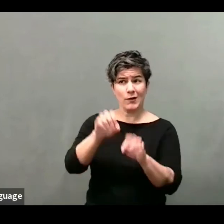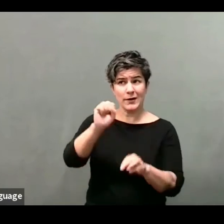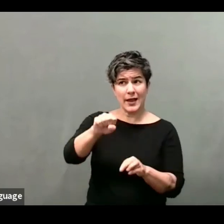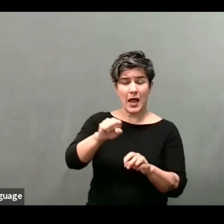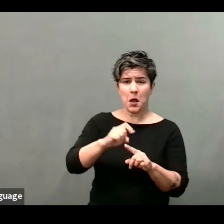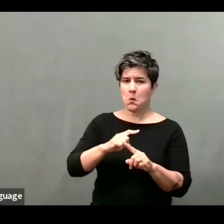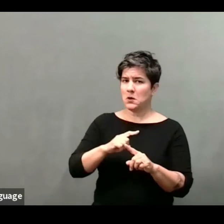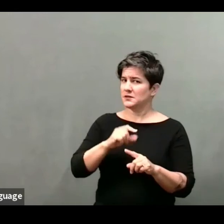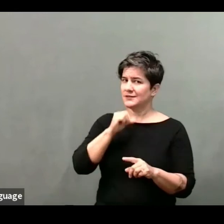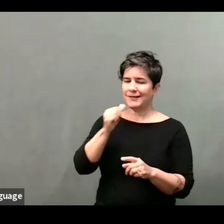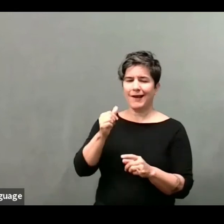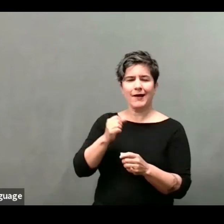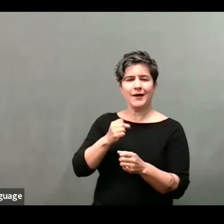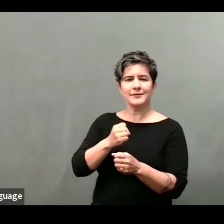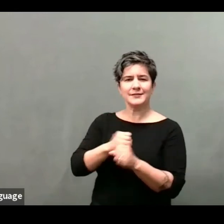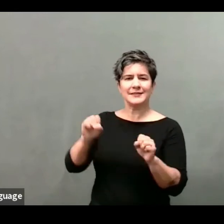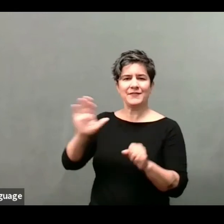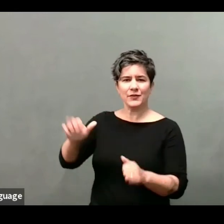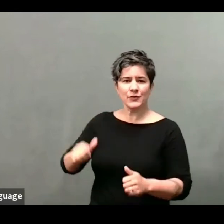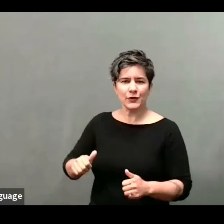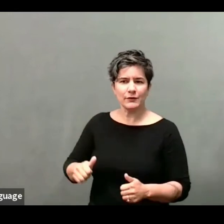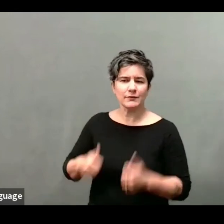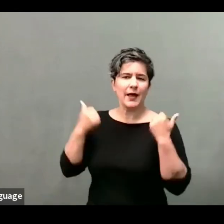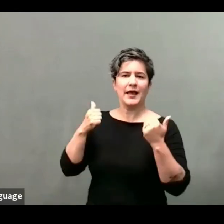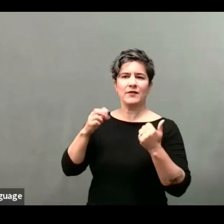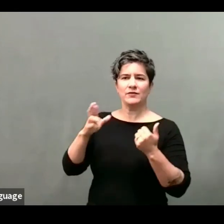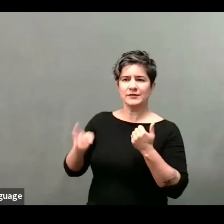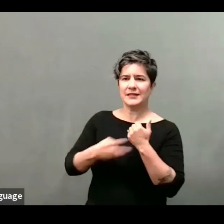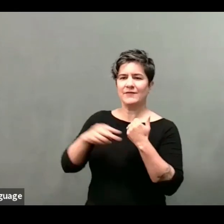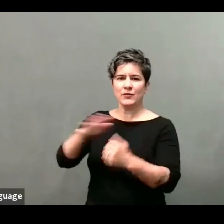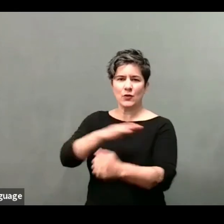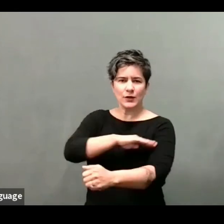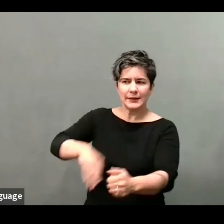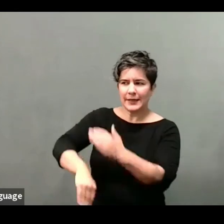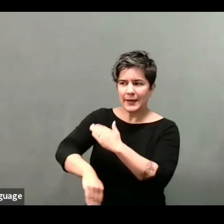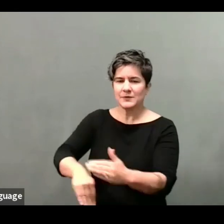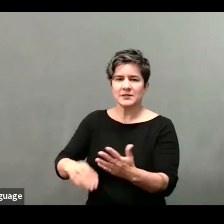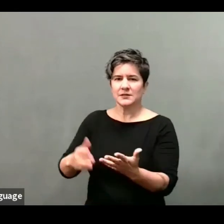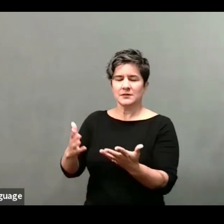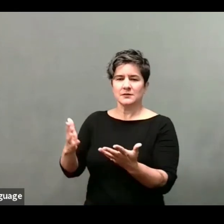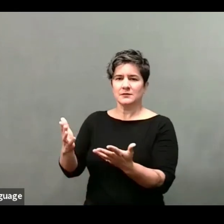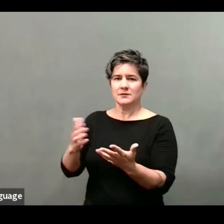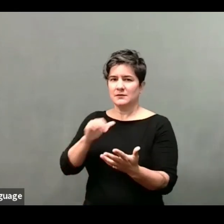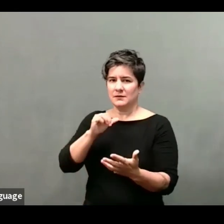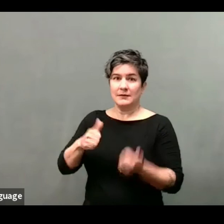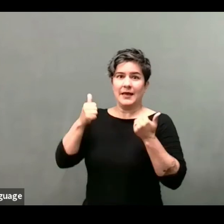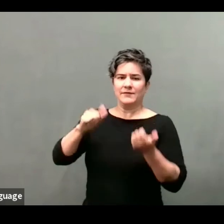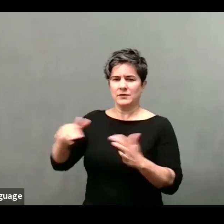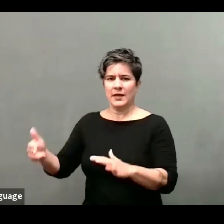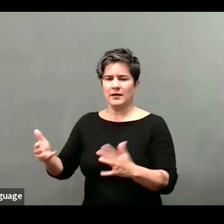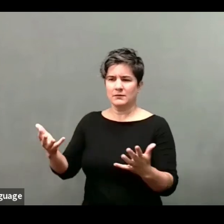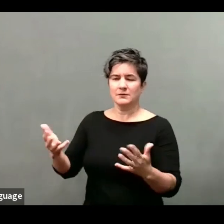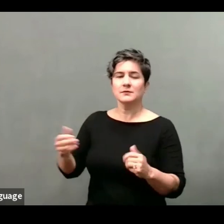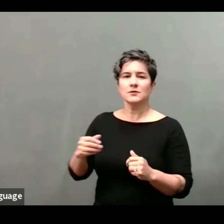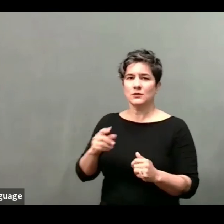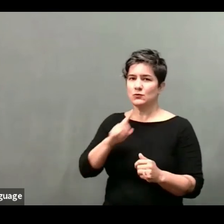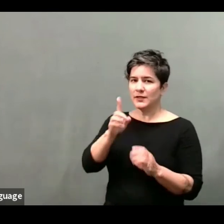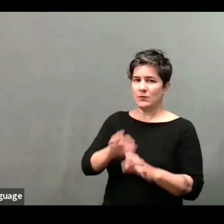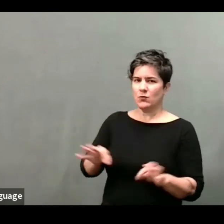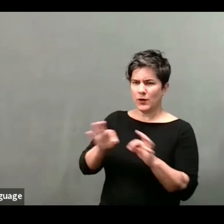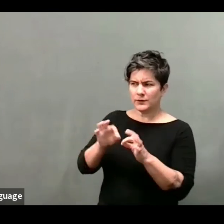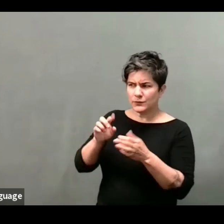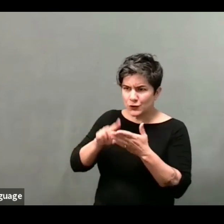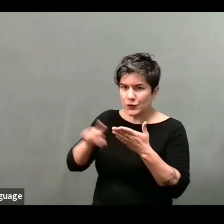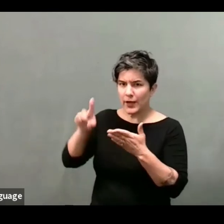it's not preserving the patient's limbs. Which means that it's really important that we are checking in and